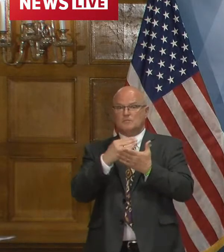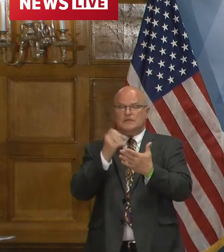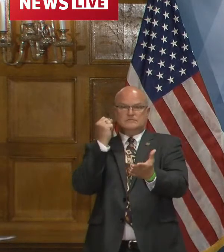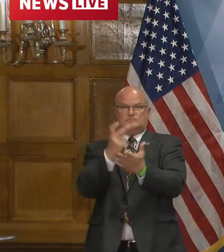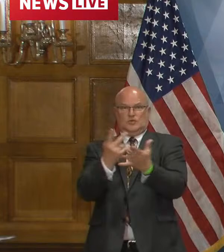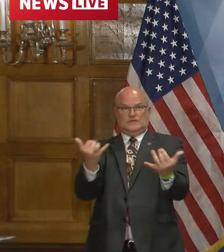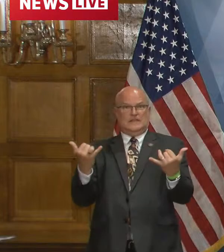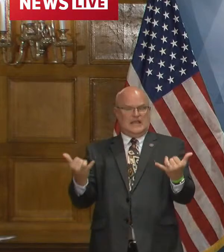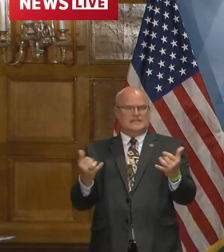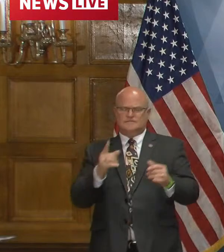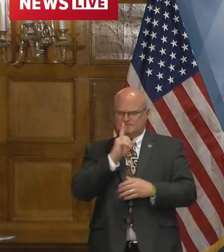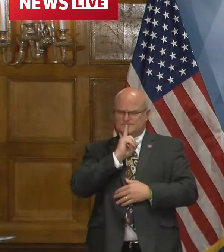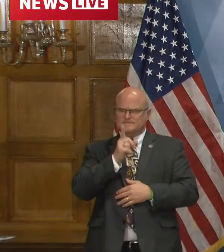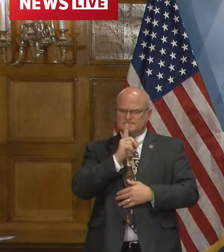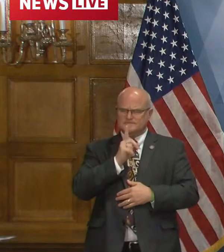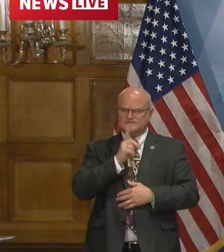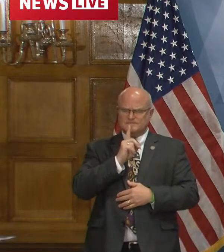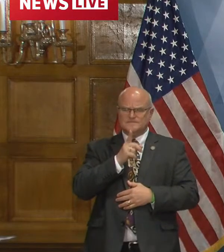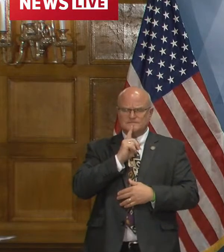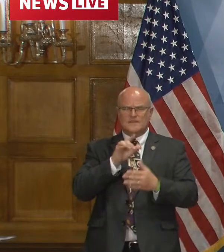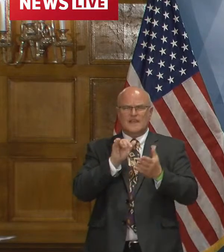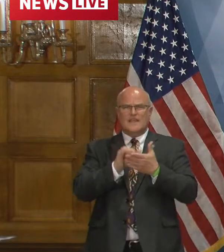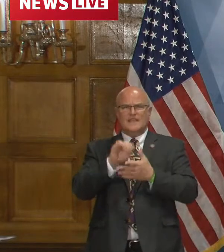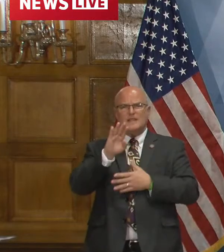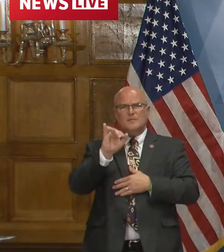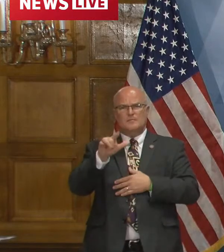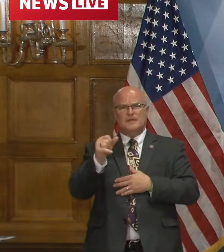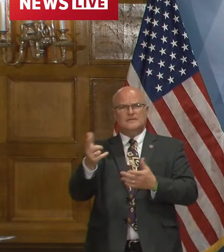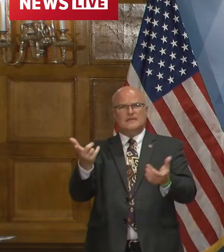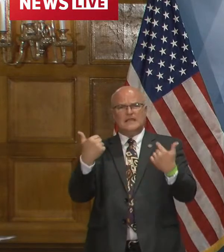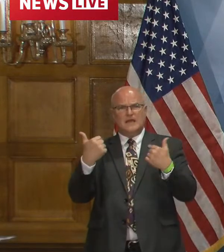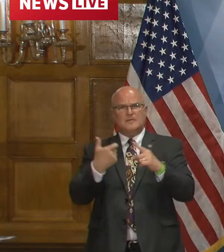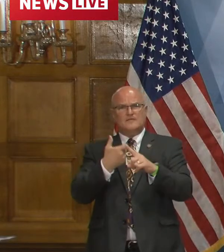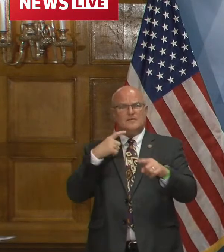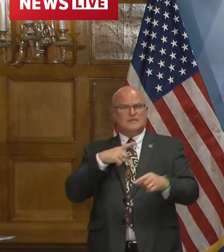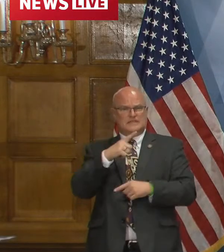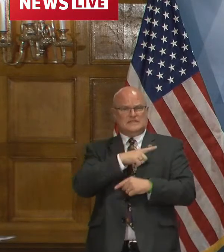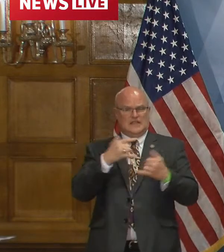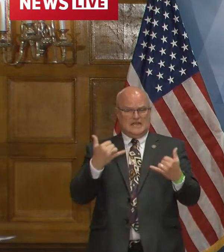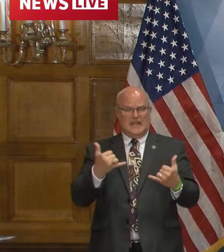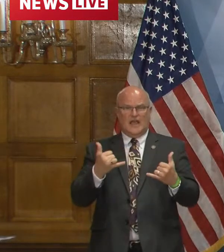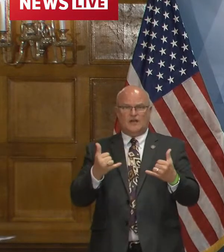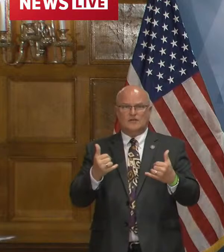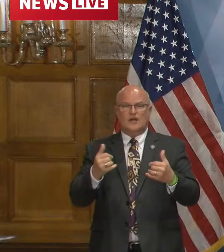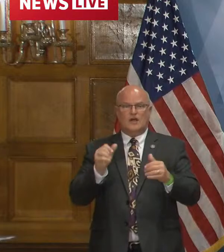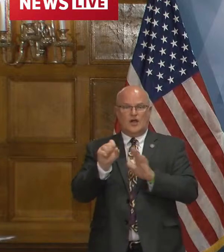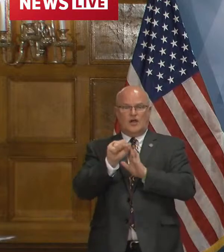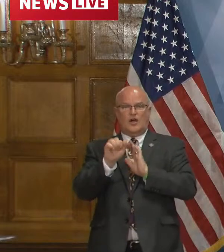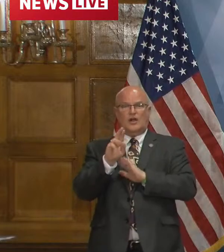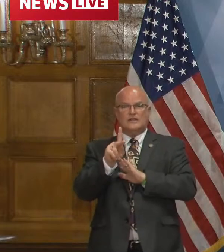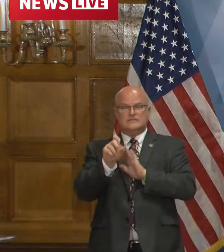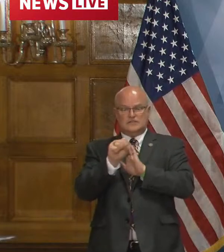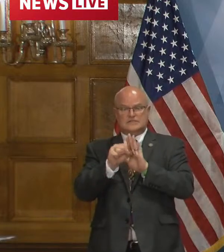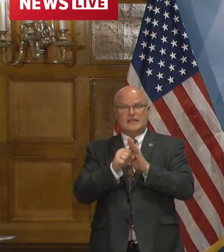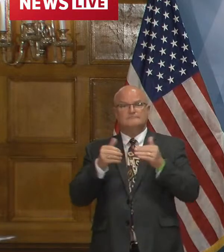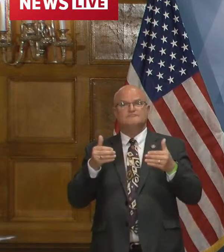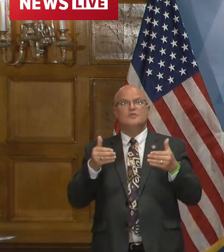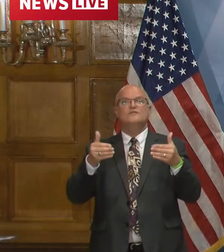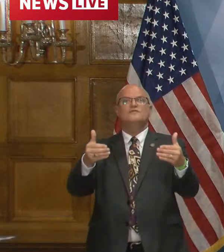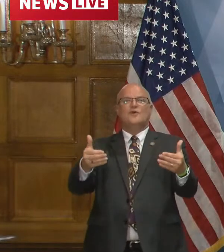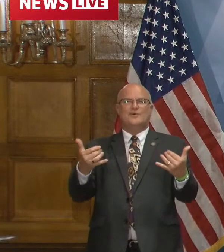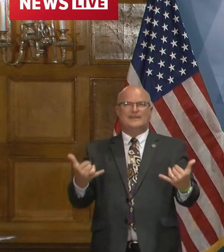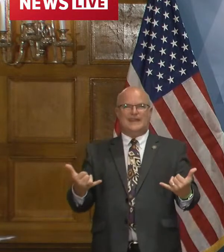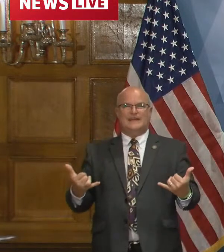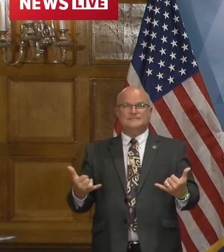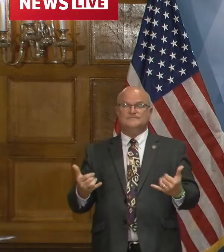today. So absolutely, the bills that are coming out of the legislature are moving our state forward. Now, there's some